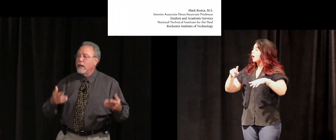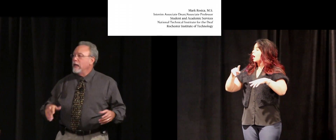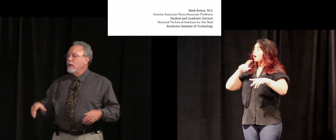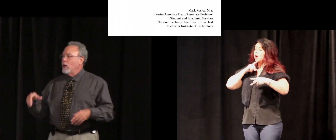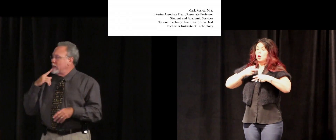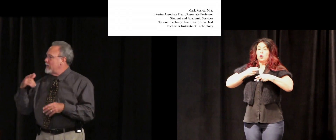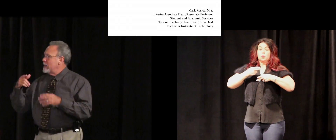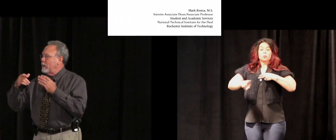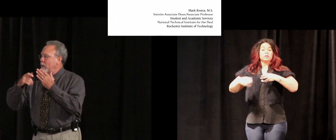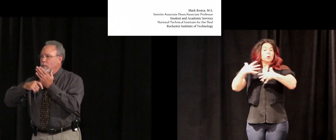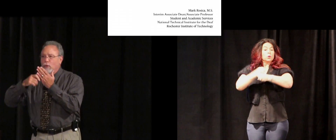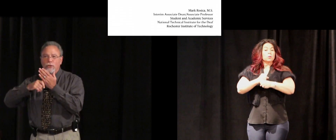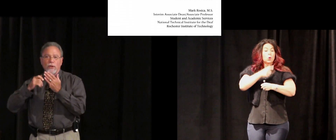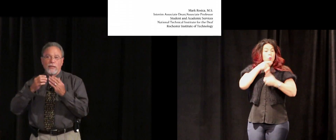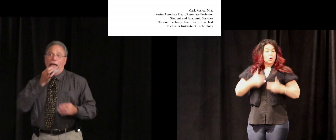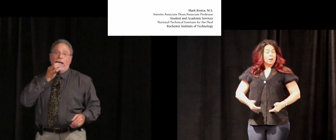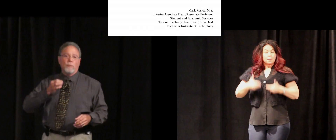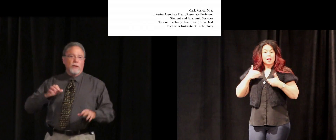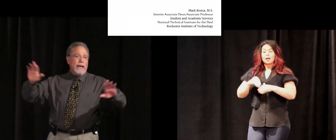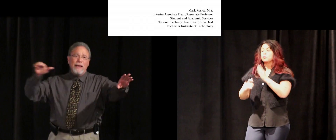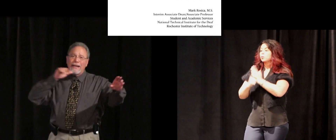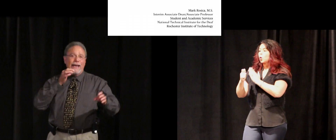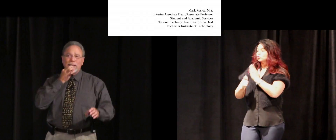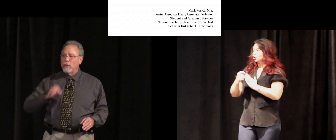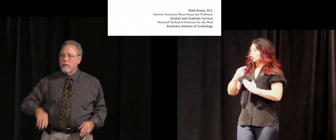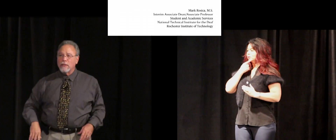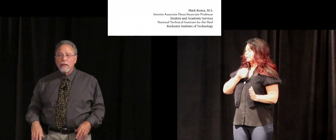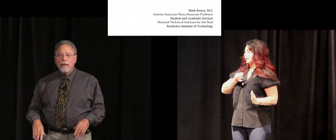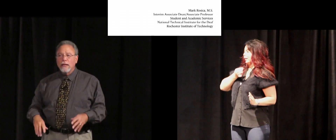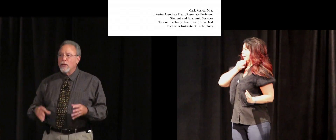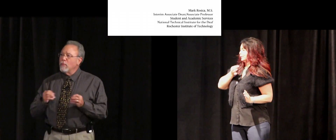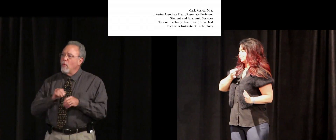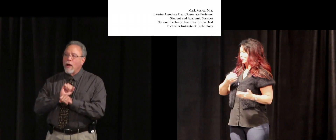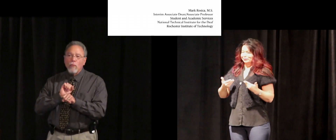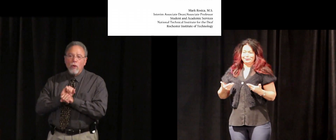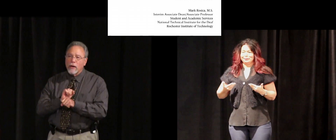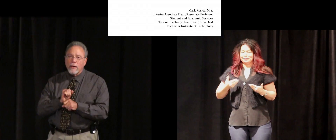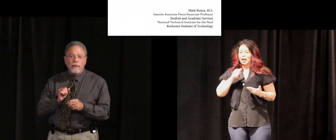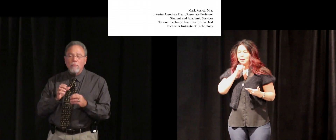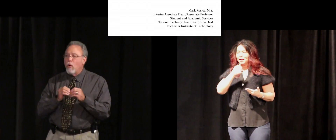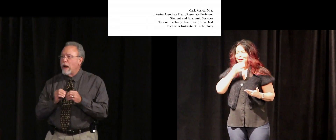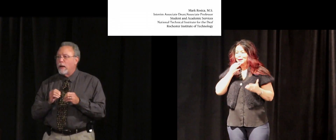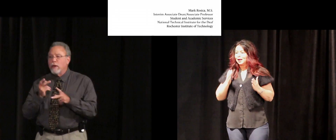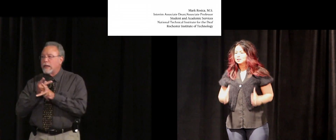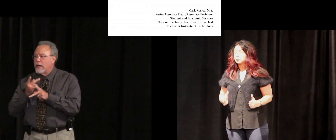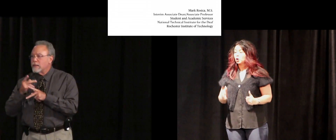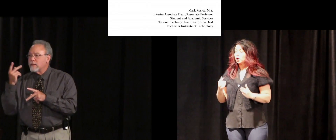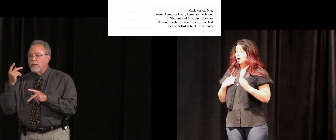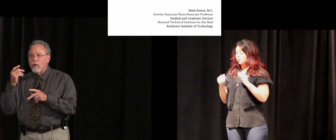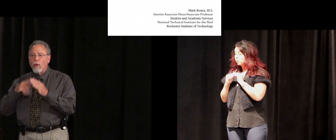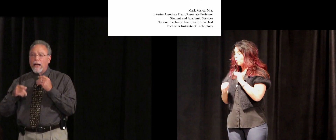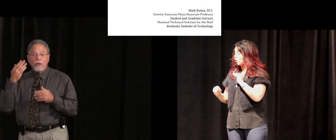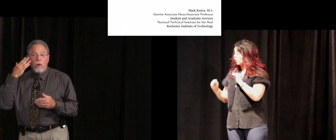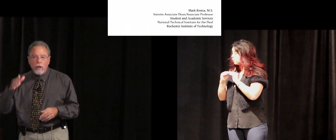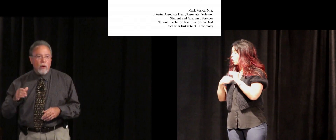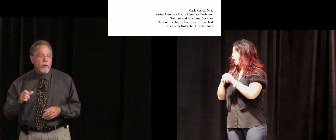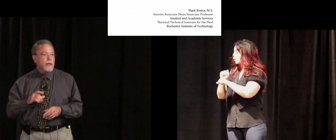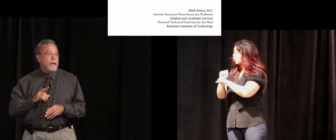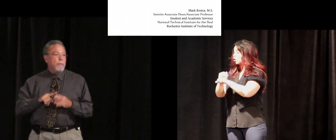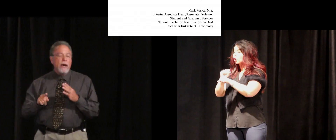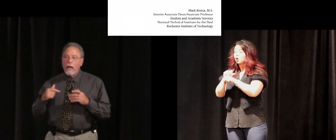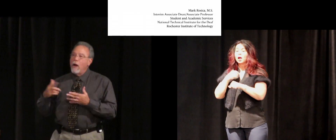the amount of stay in the hospital to 7 to 10 days because we had family involved, because that's where